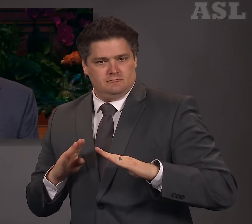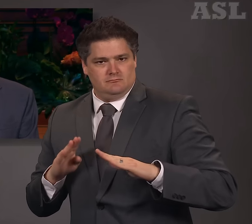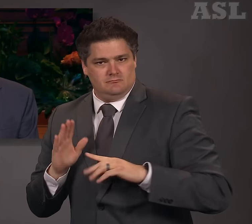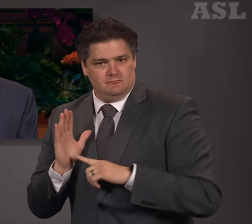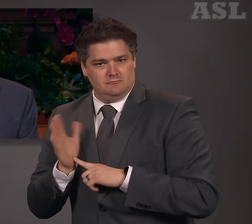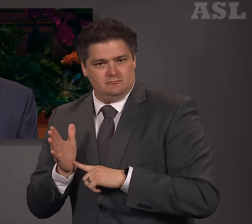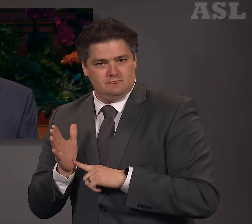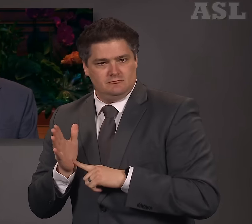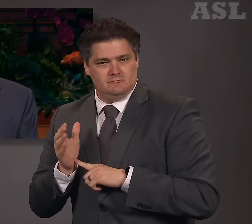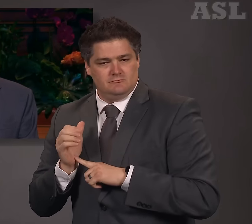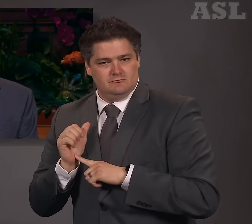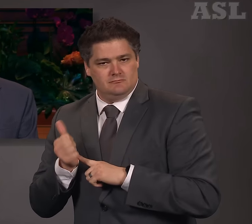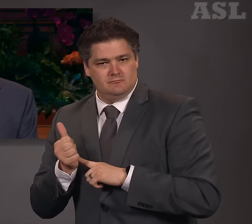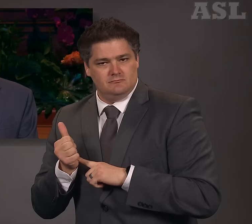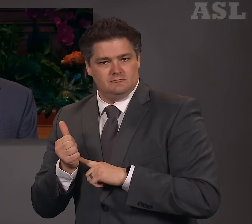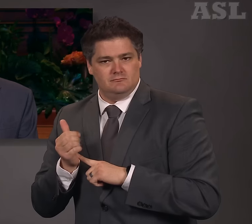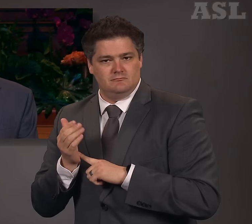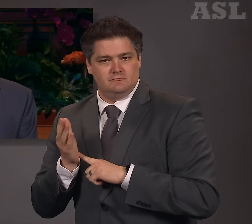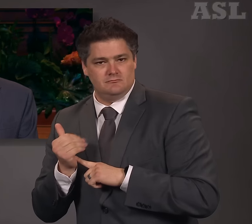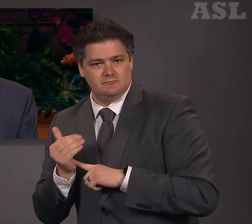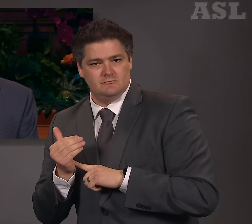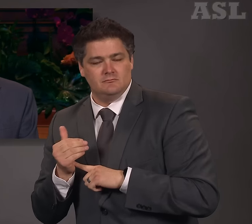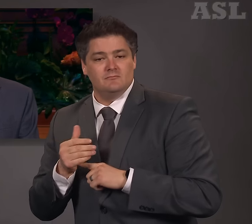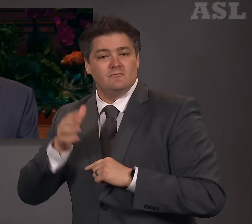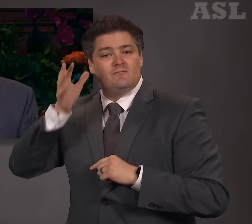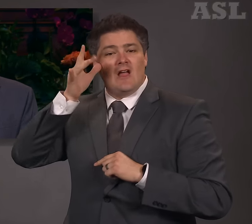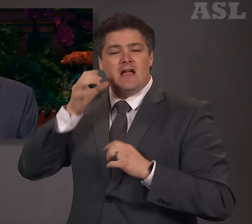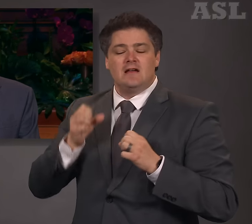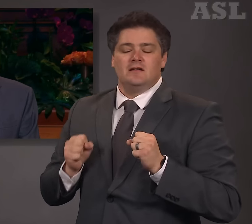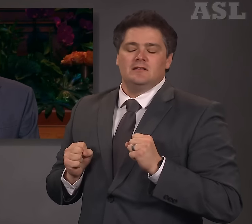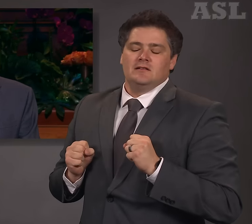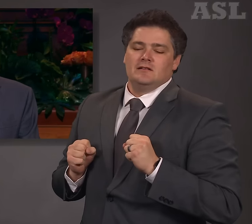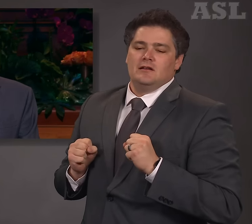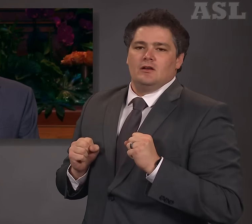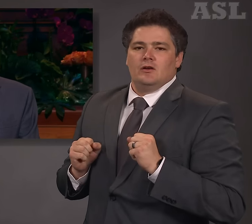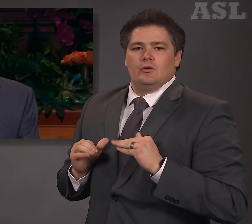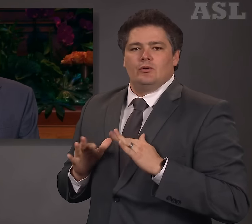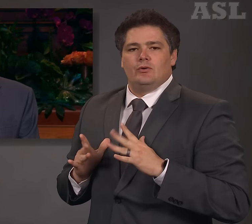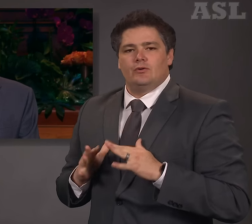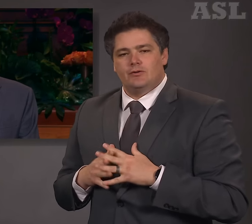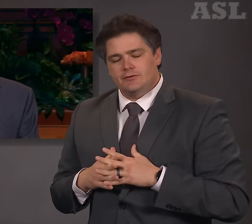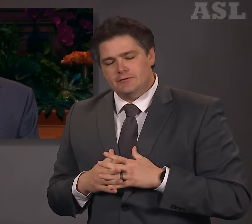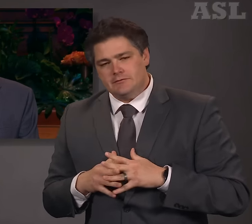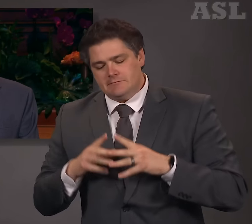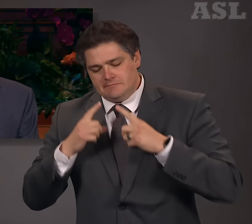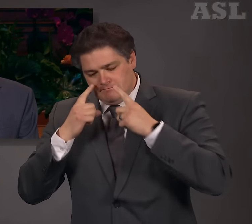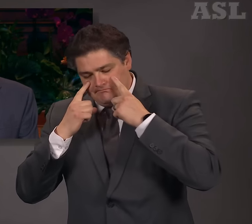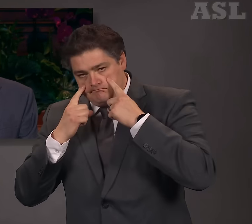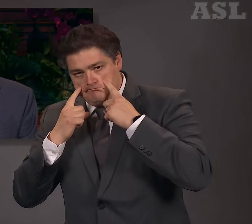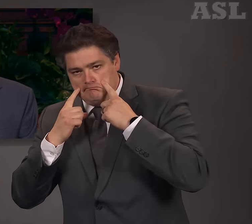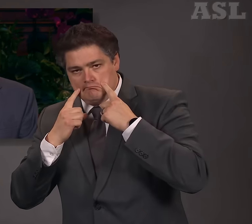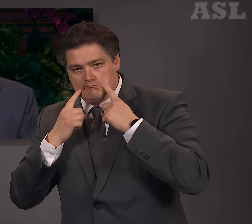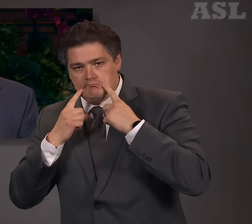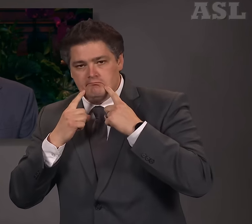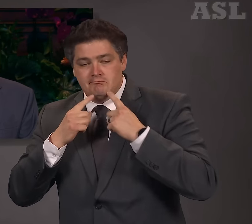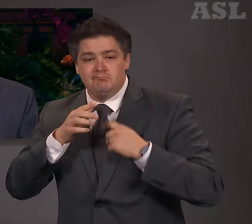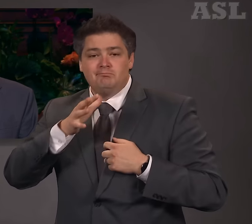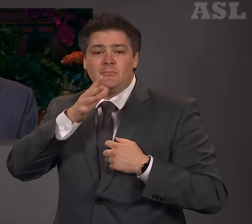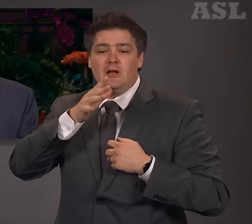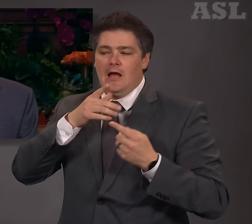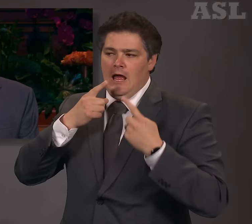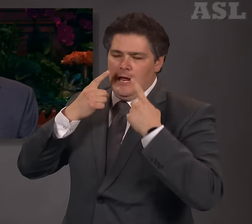to relax and tears formed in his eyes. The mother began to cry, and soon each of the children was quietly